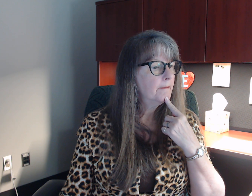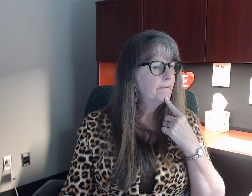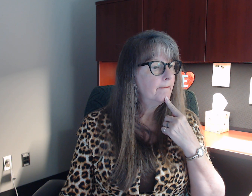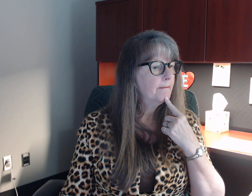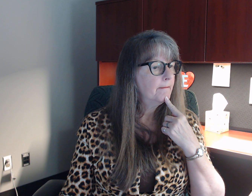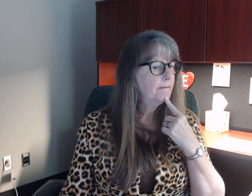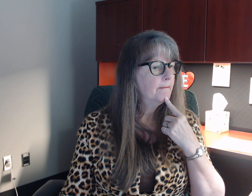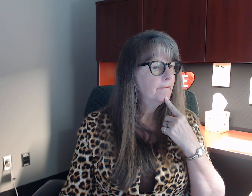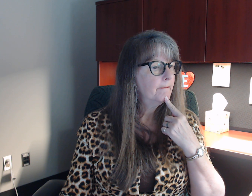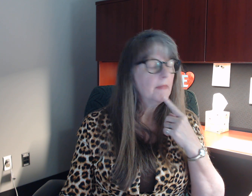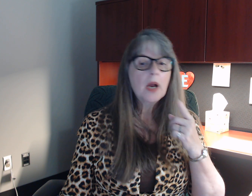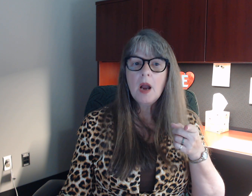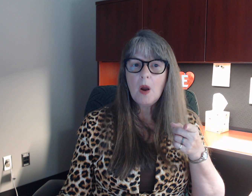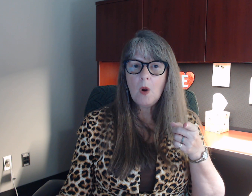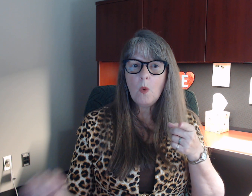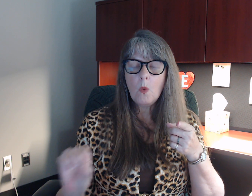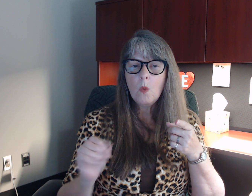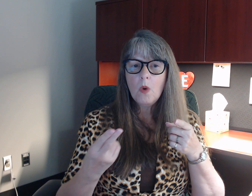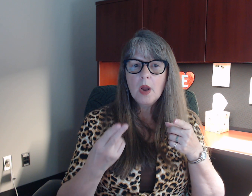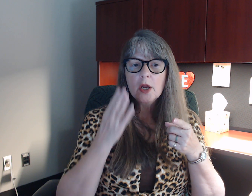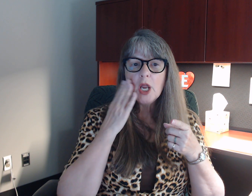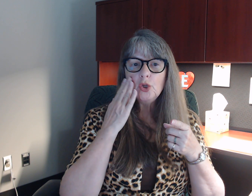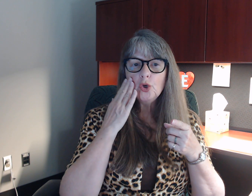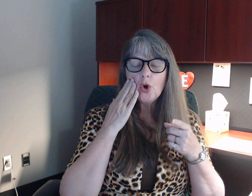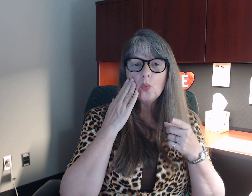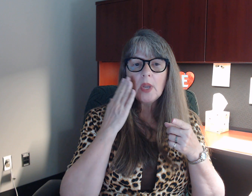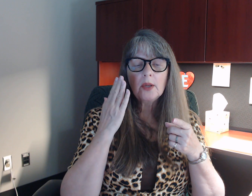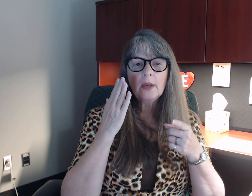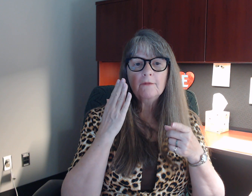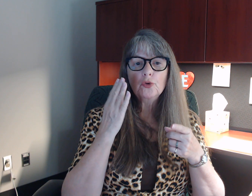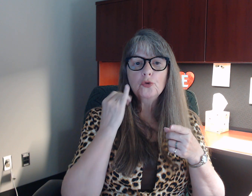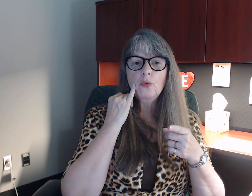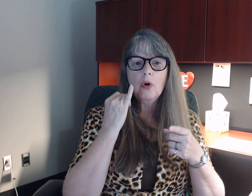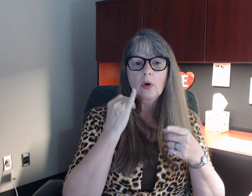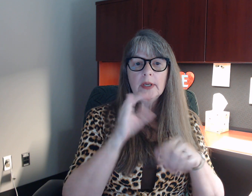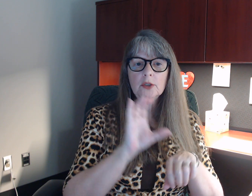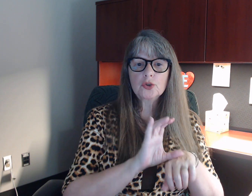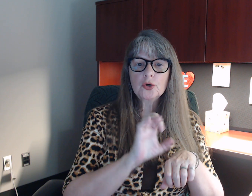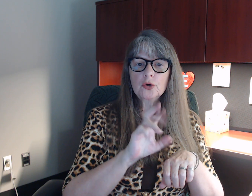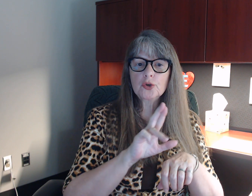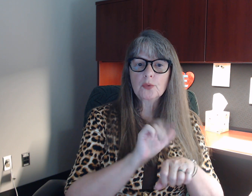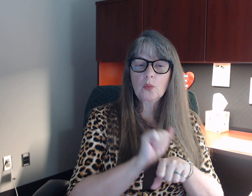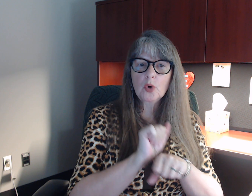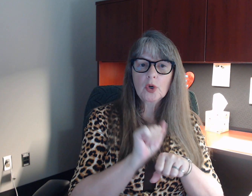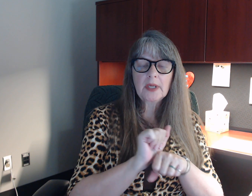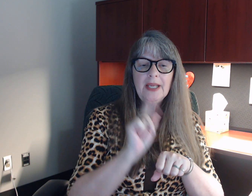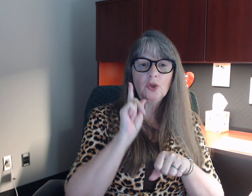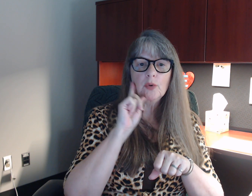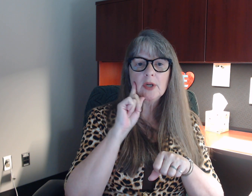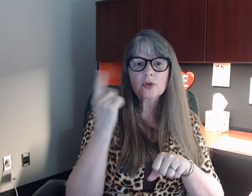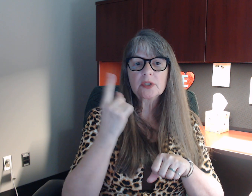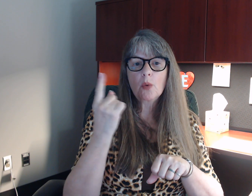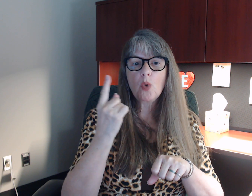Um, oh, and like if you are in church or at work and you hear